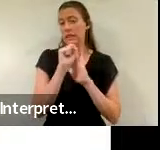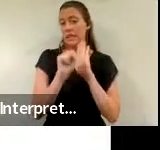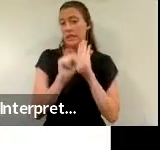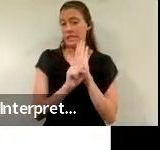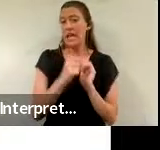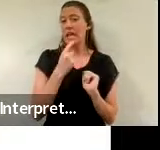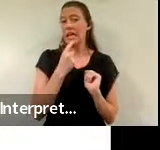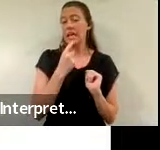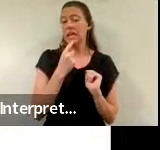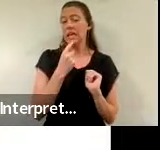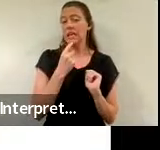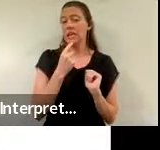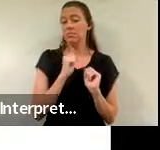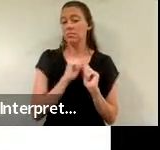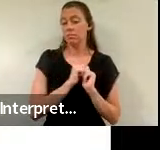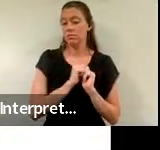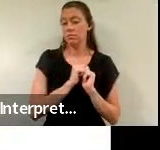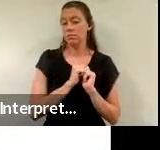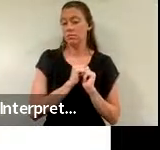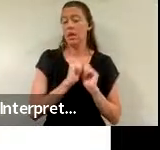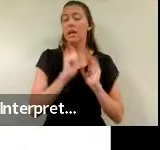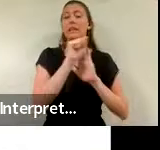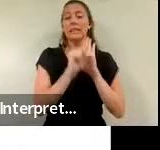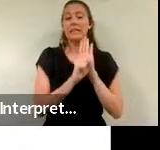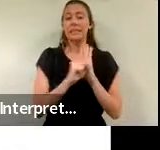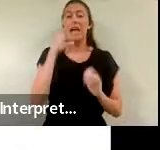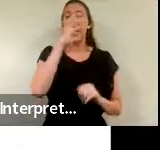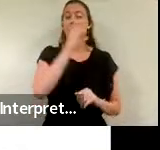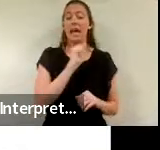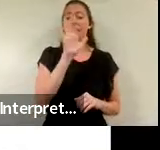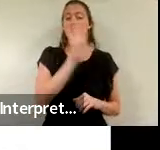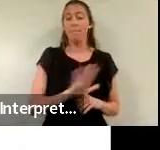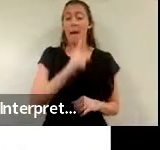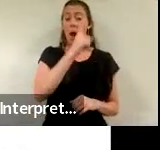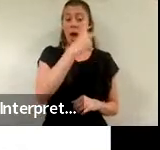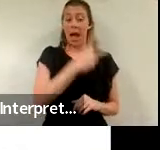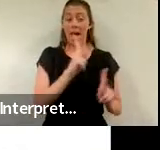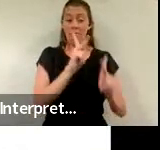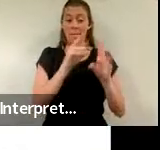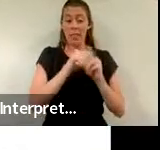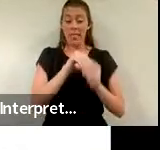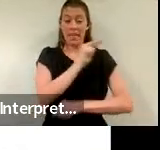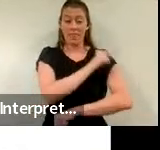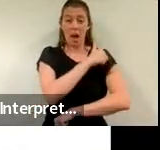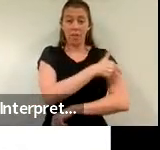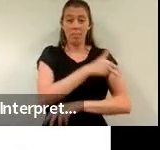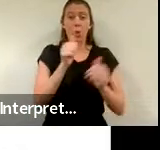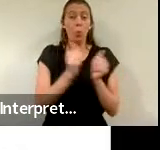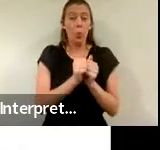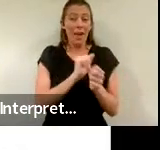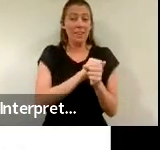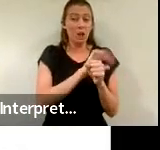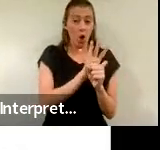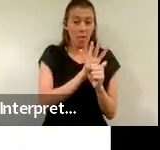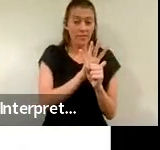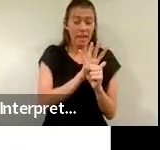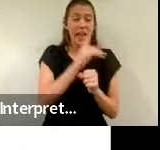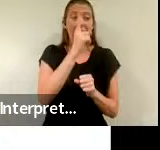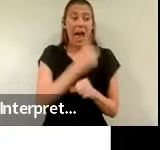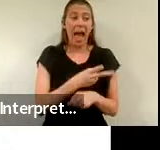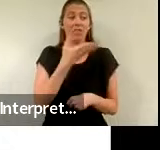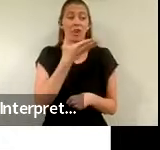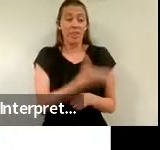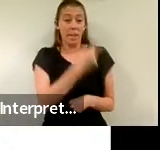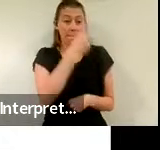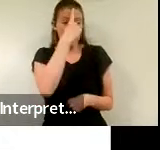there because of the COVID infection. About half are there for other reasons. We don't have that breakdown for Alameda County for